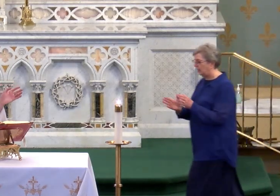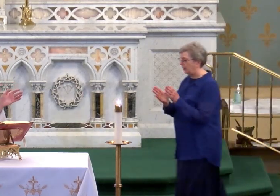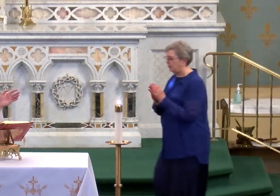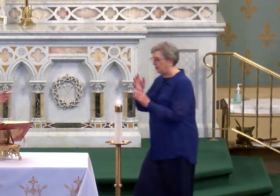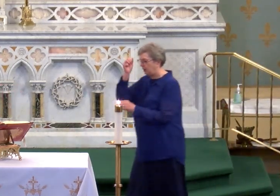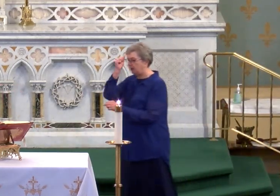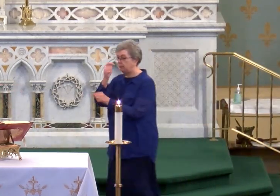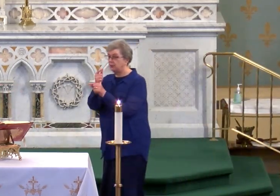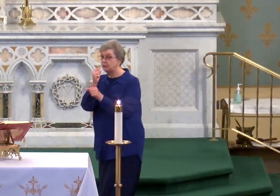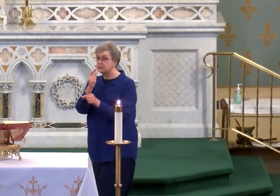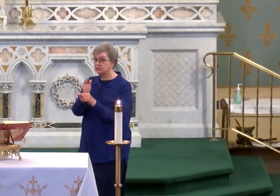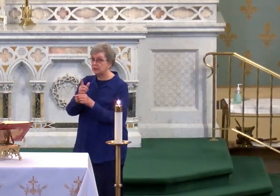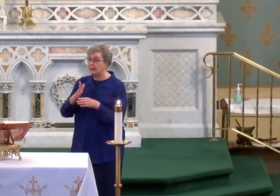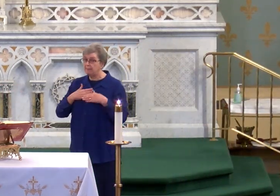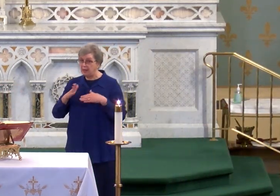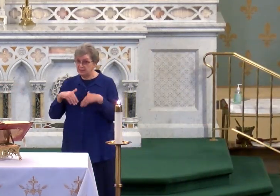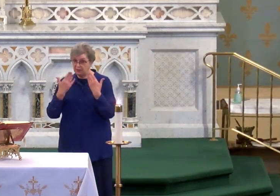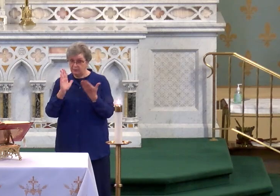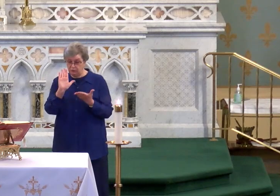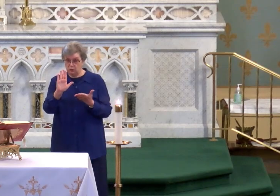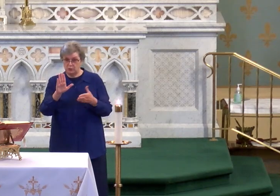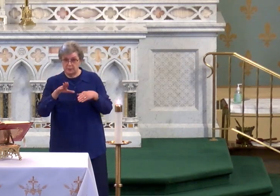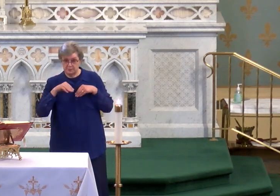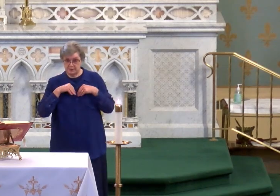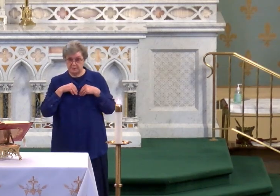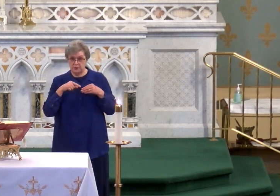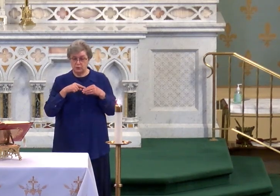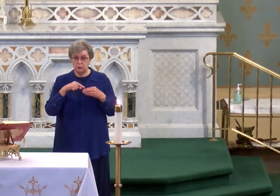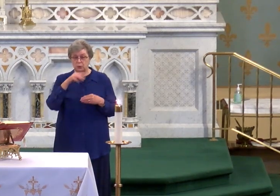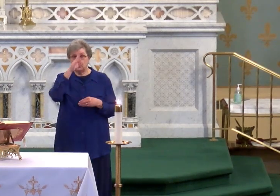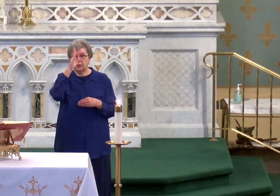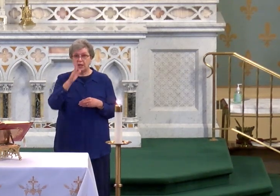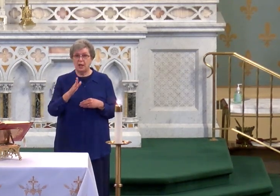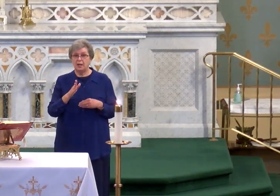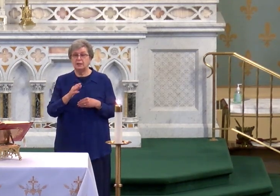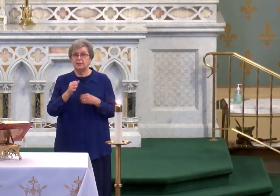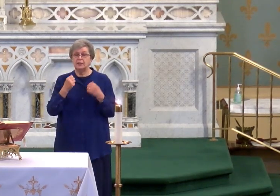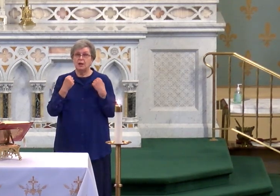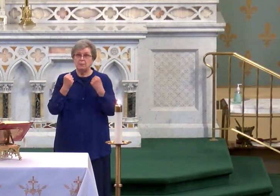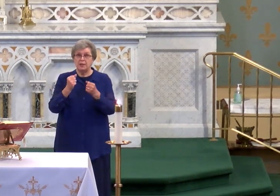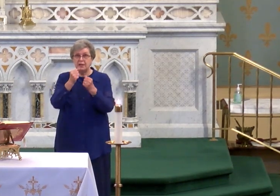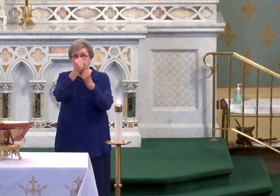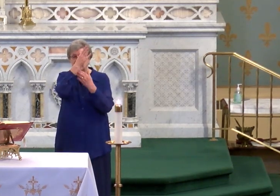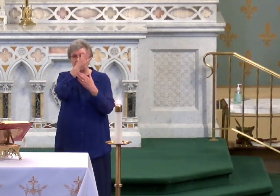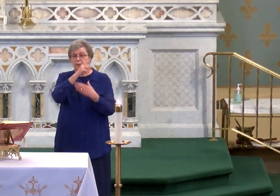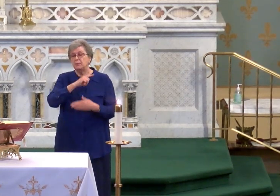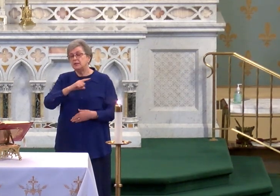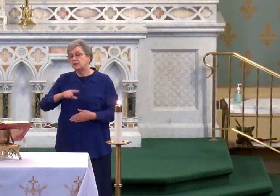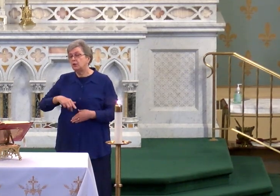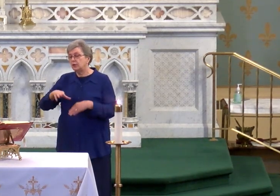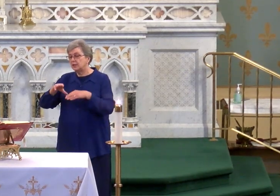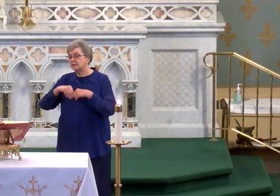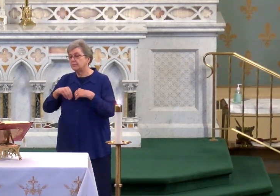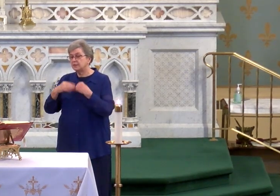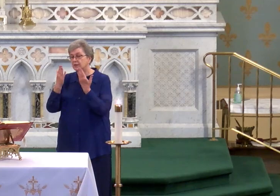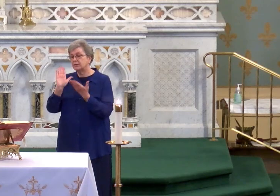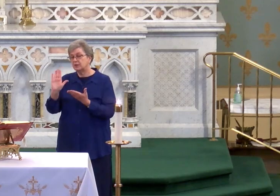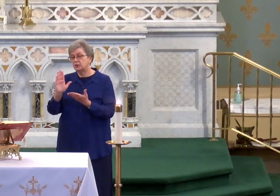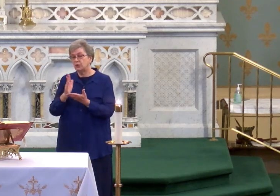pray, brothers and sisters, that my sacrifice and yours may be acceptable to God, the Almighty Father.